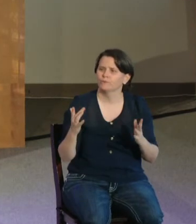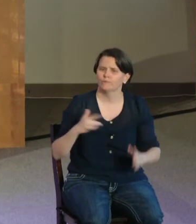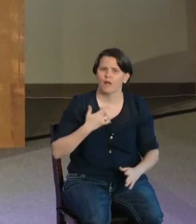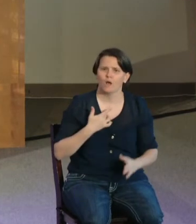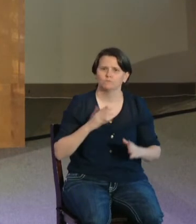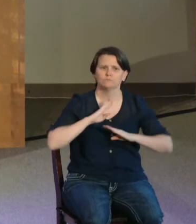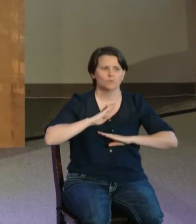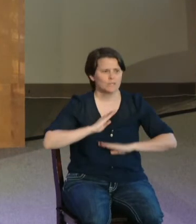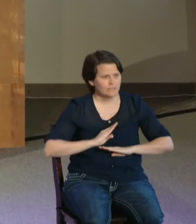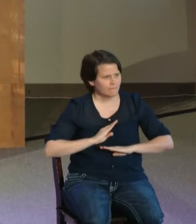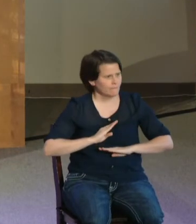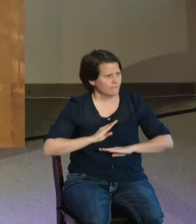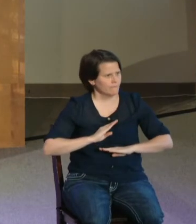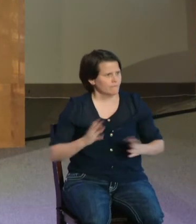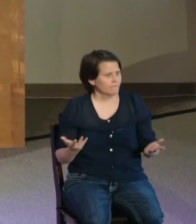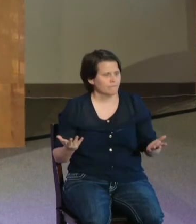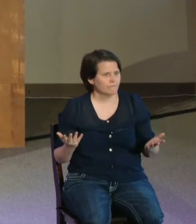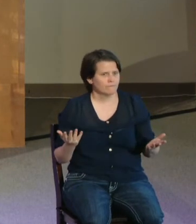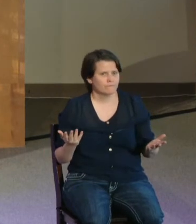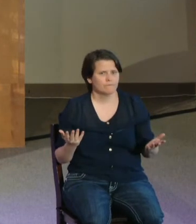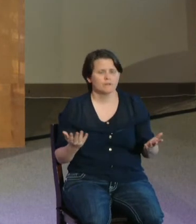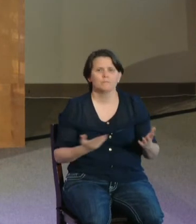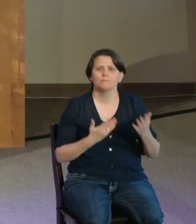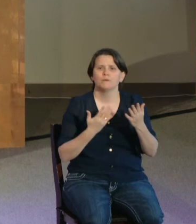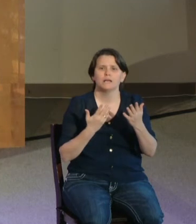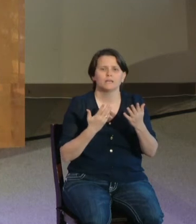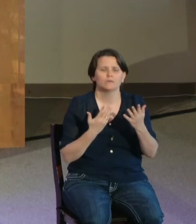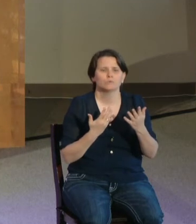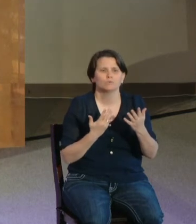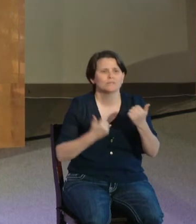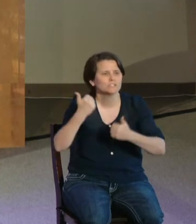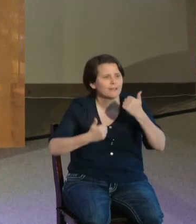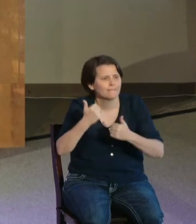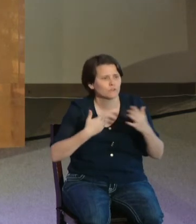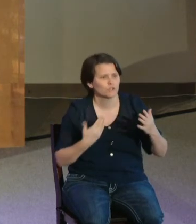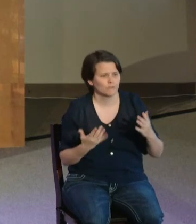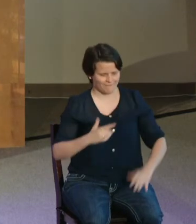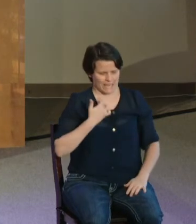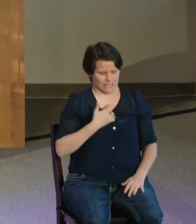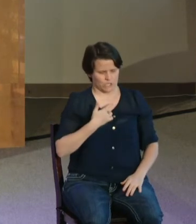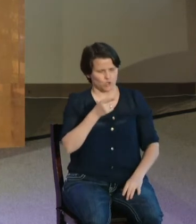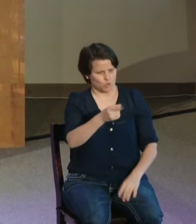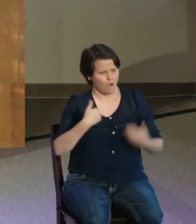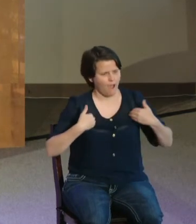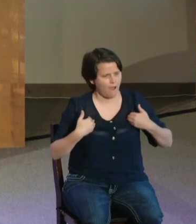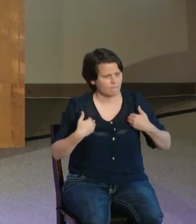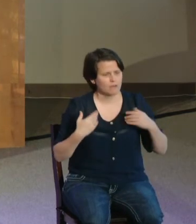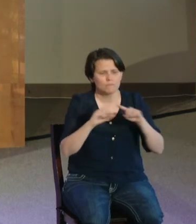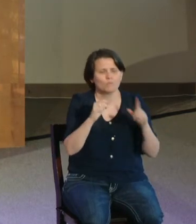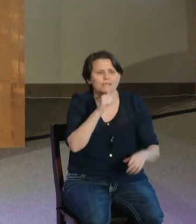relief. But whichever side of the aisle you were on regarding this issue, one thing is the same. We really didn't talk about